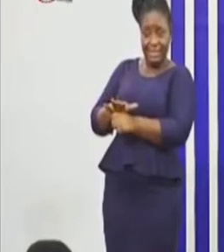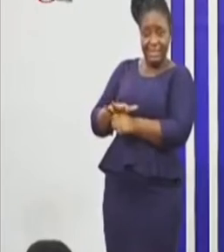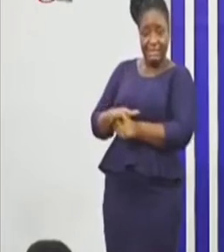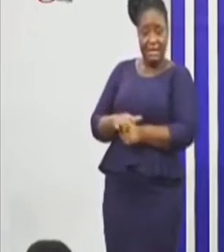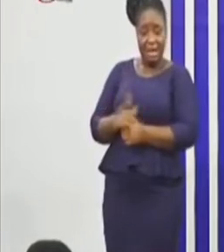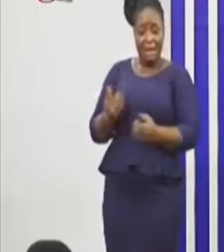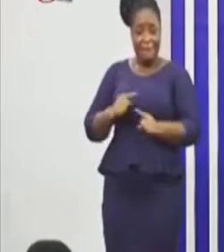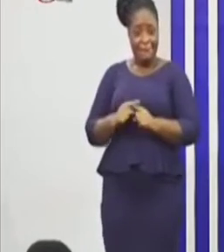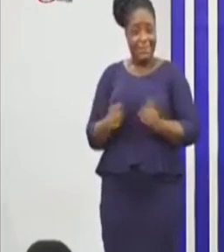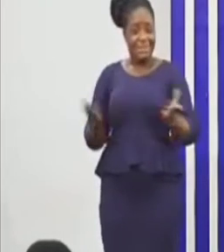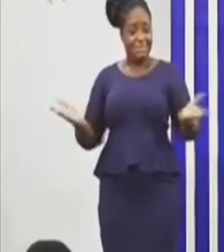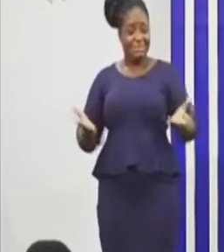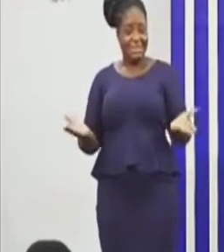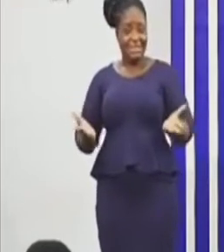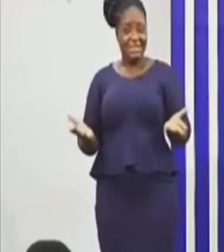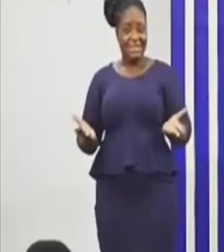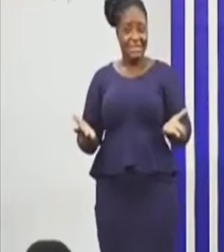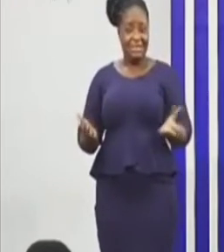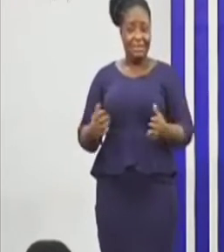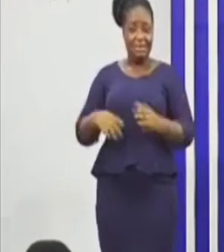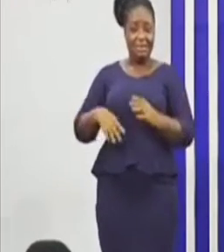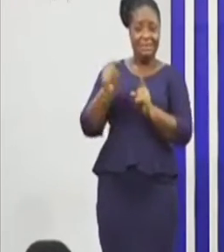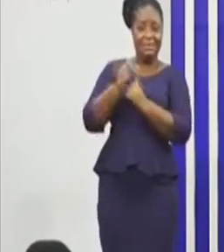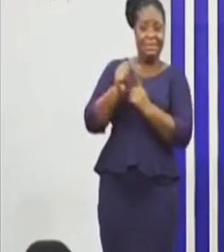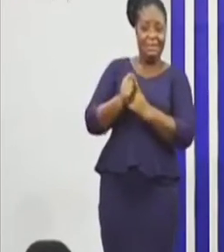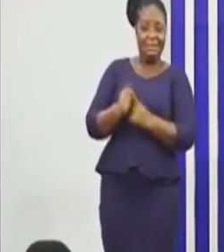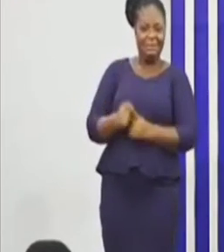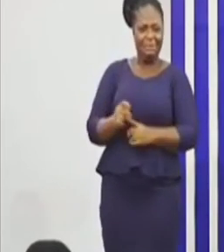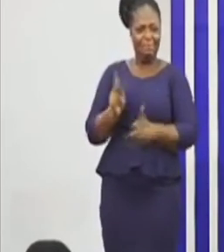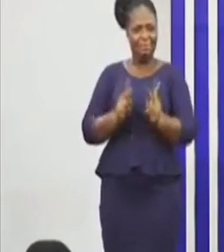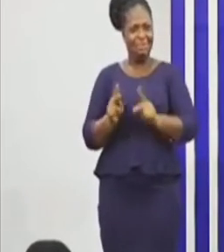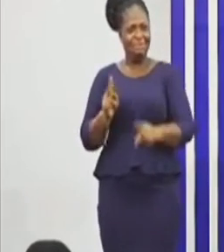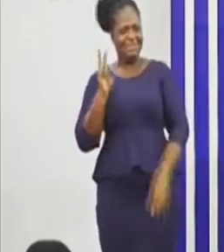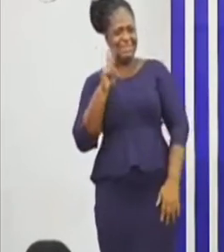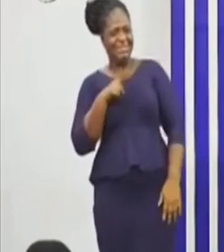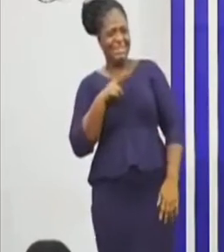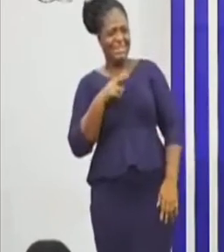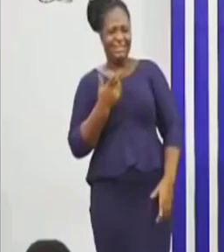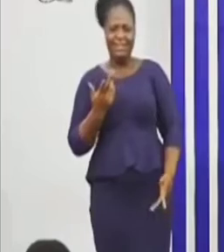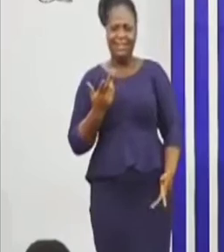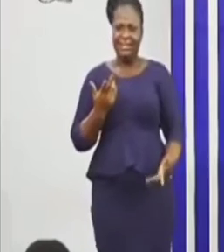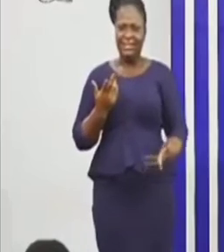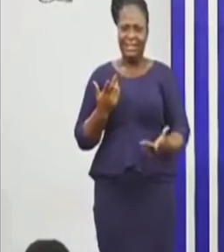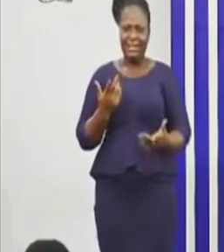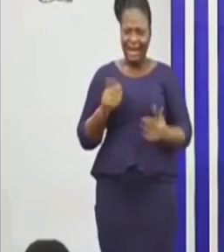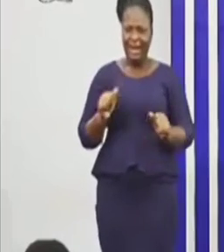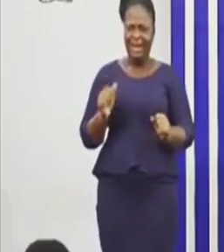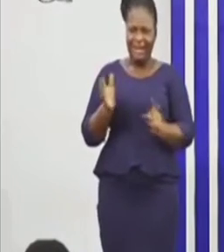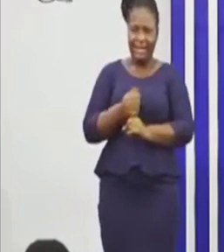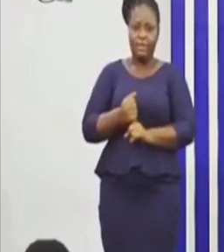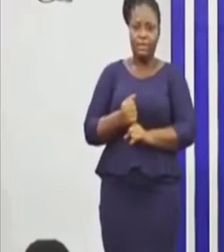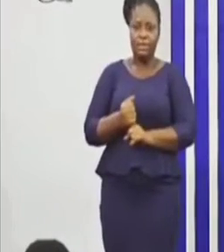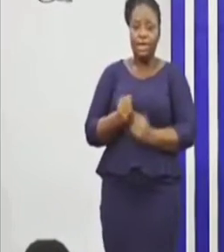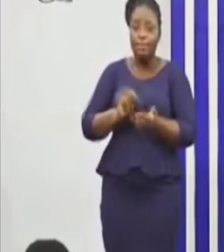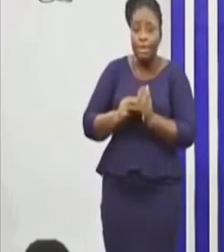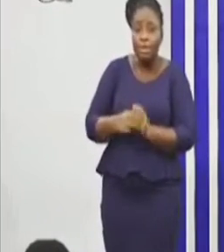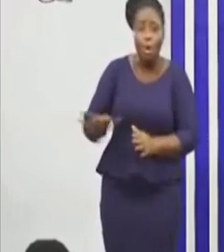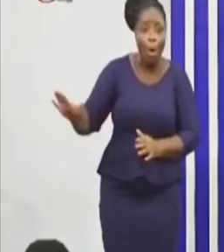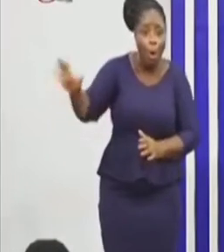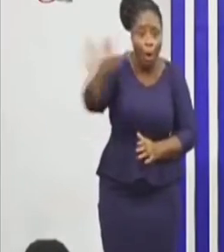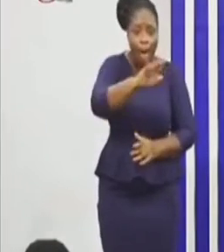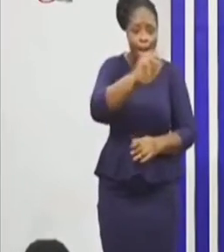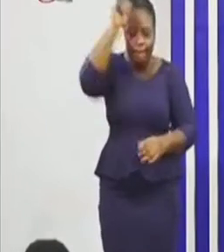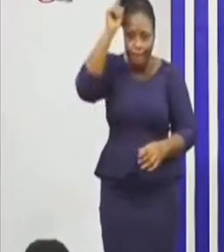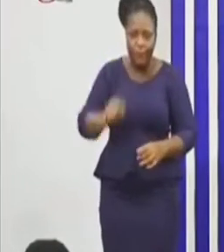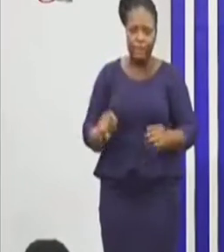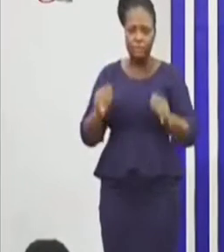a higher ye we and I say wo kokrom and I say wo baby obi wo ho na oni bia metumi nya bi inti no say ye na ye